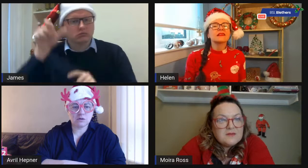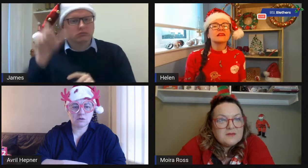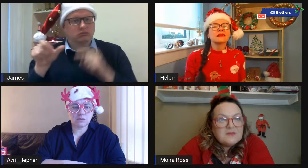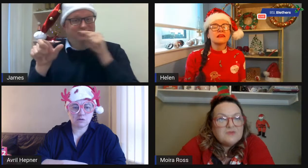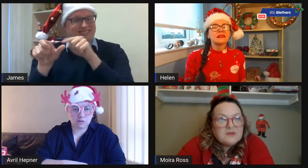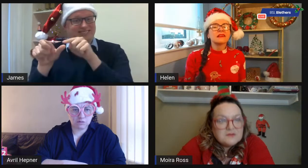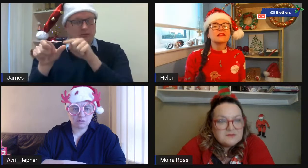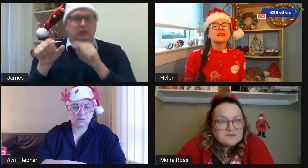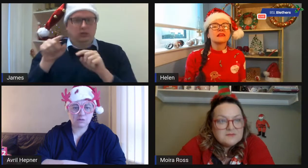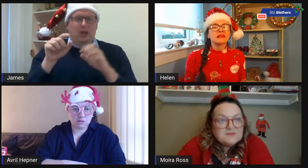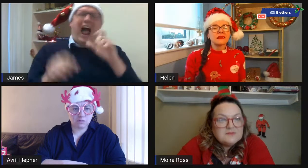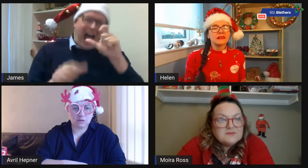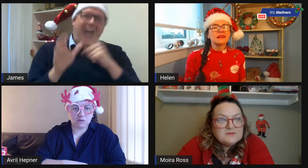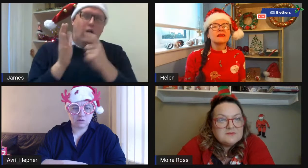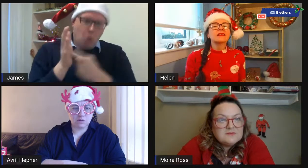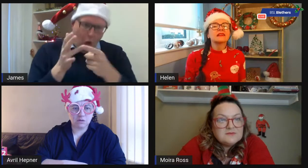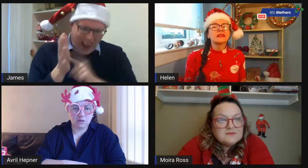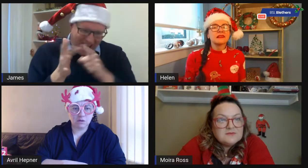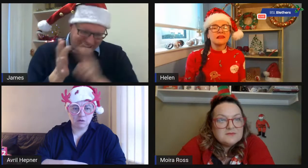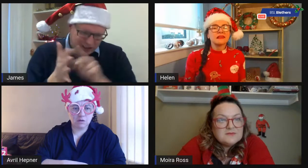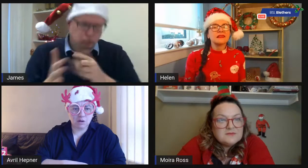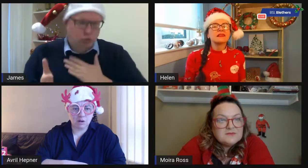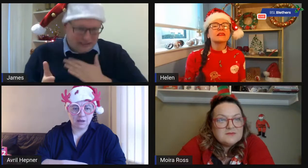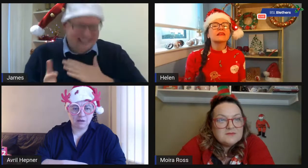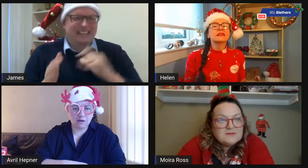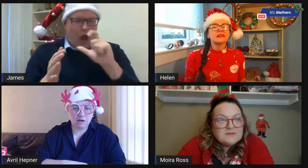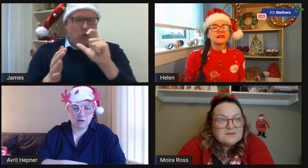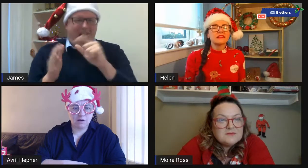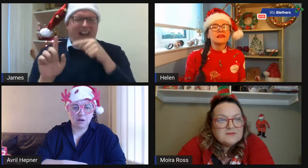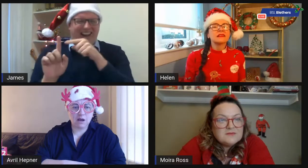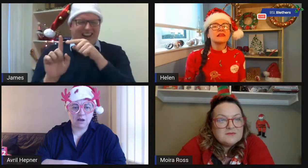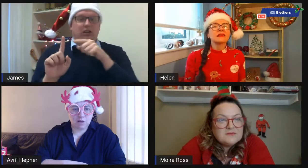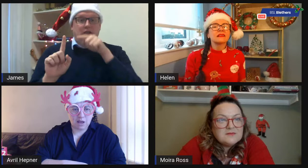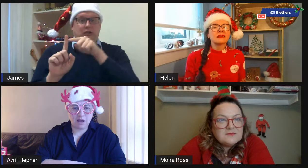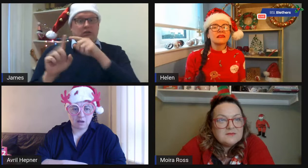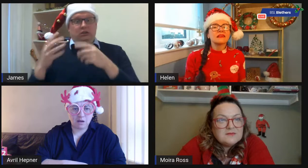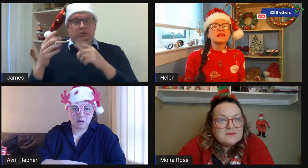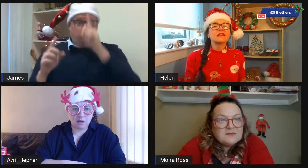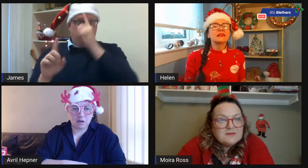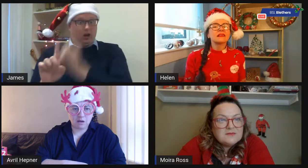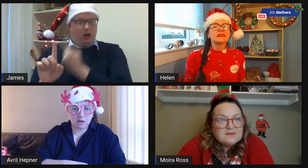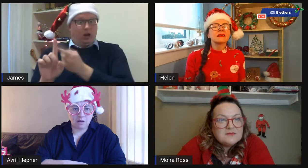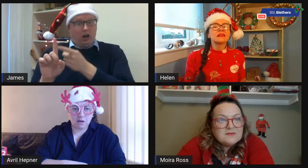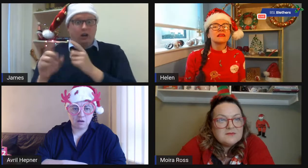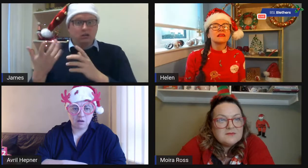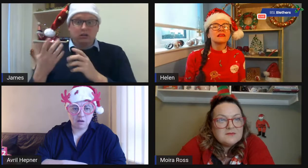wife. It was her who introduced Caroline to